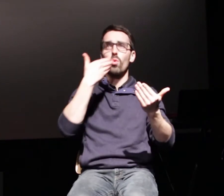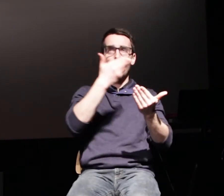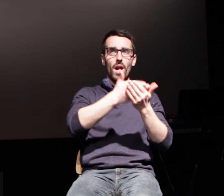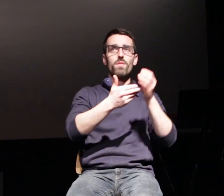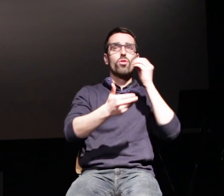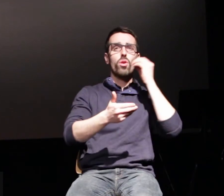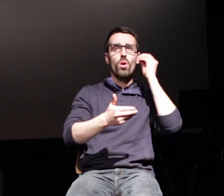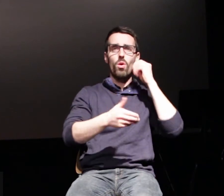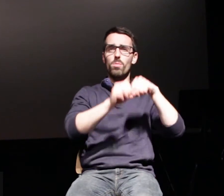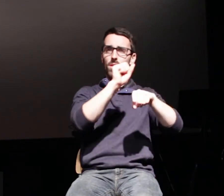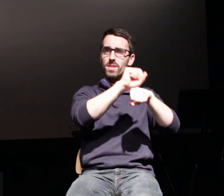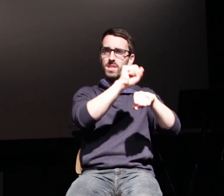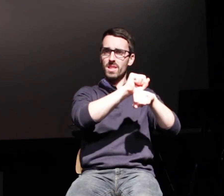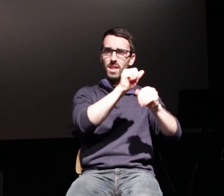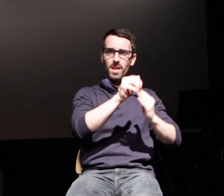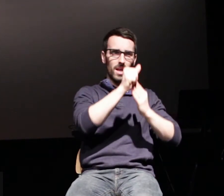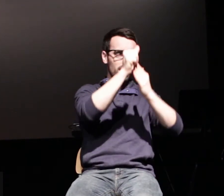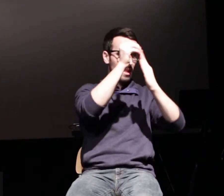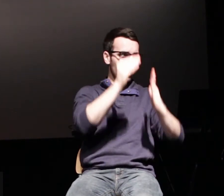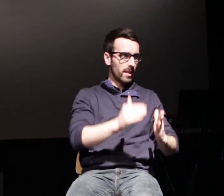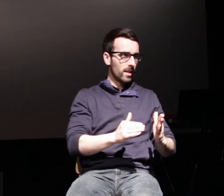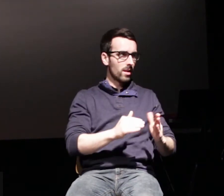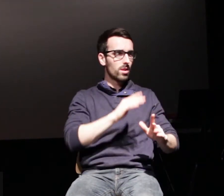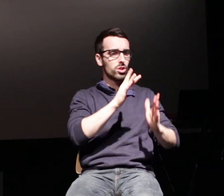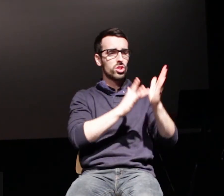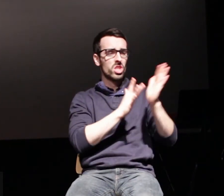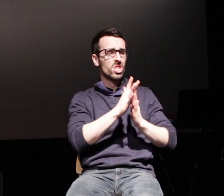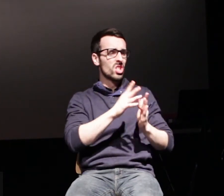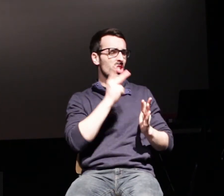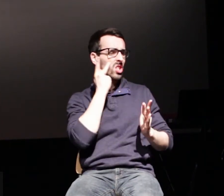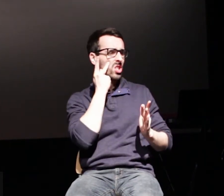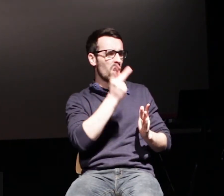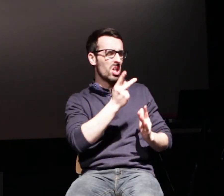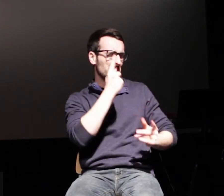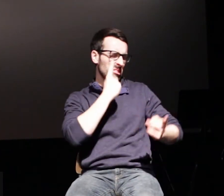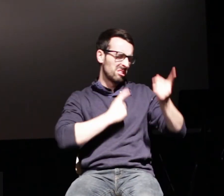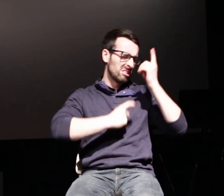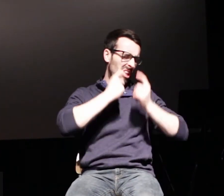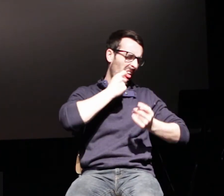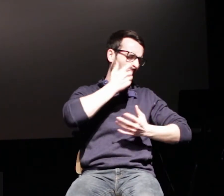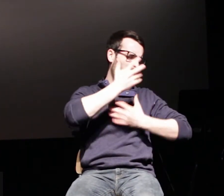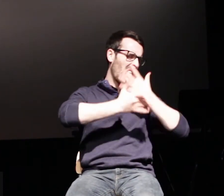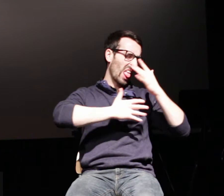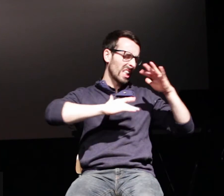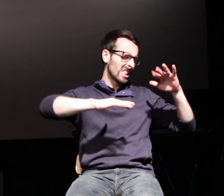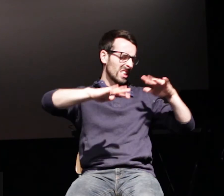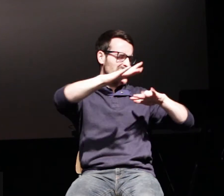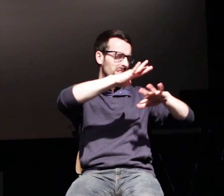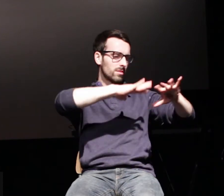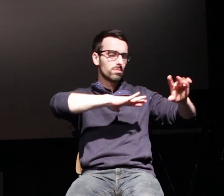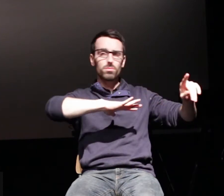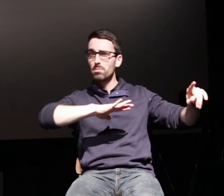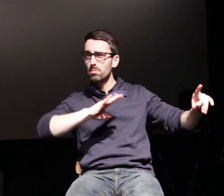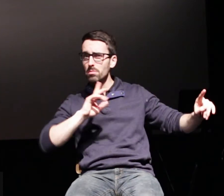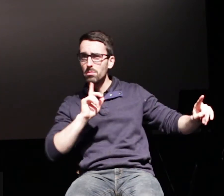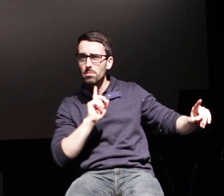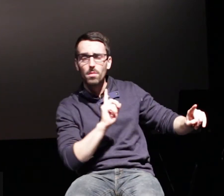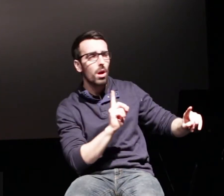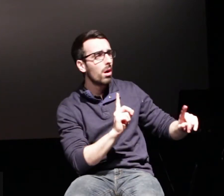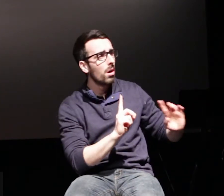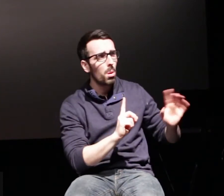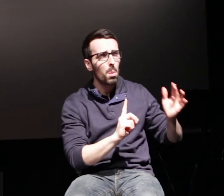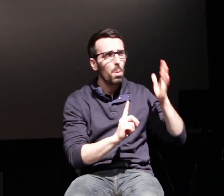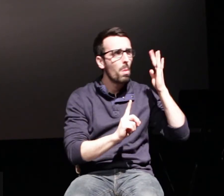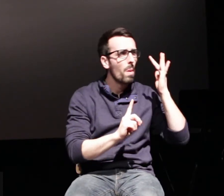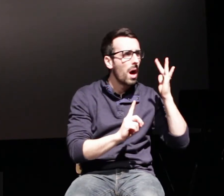leader, Jesus saw much commotion and weeping and wailing. He went inside and asked, why all this commotion and weeping? The child is